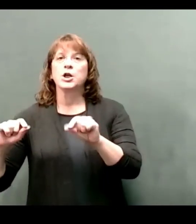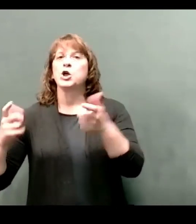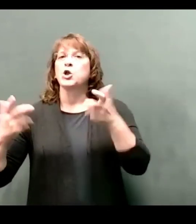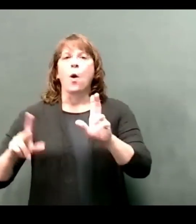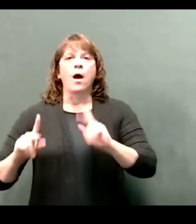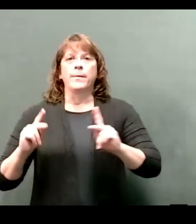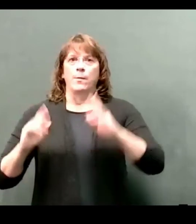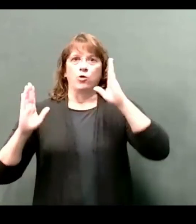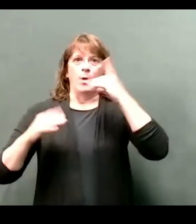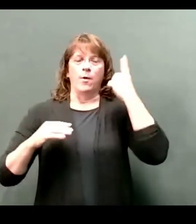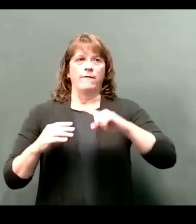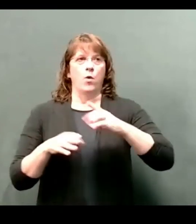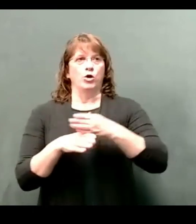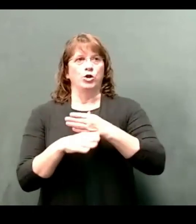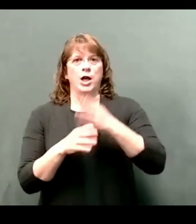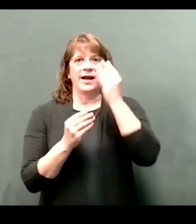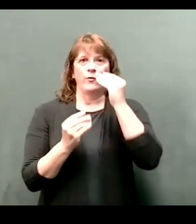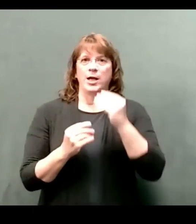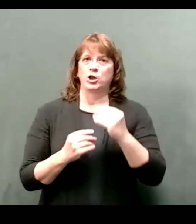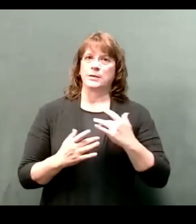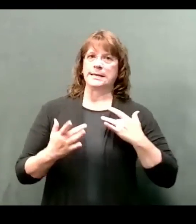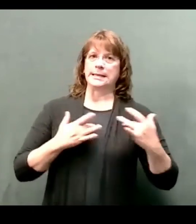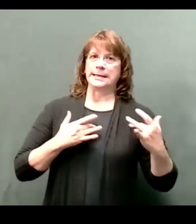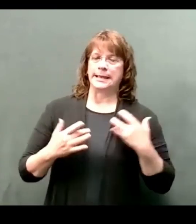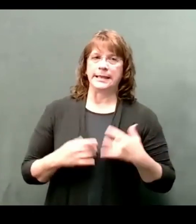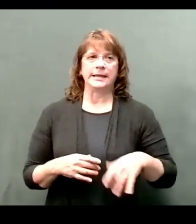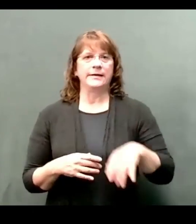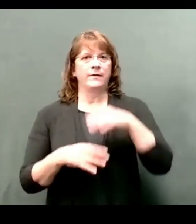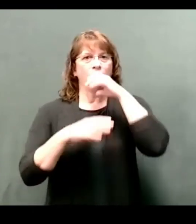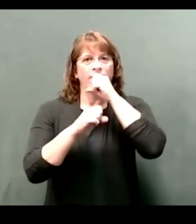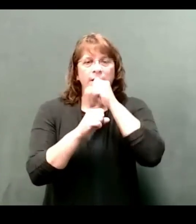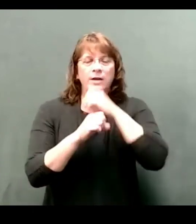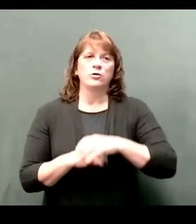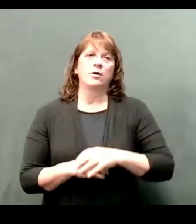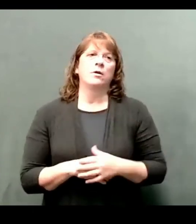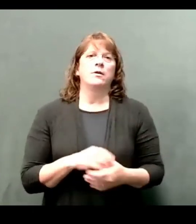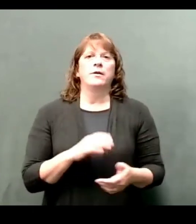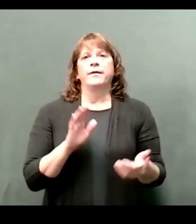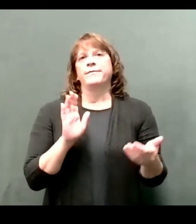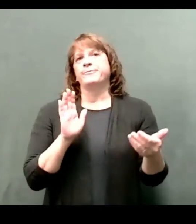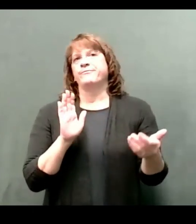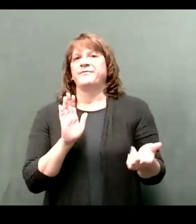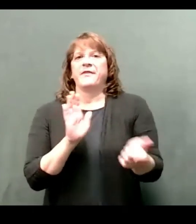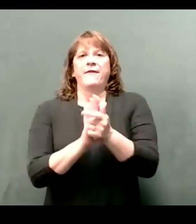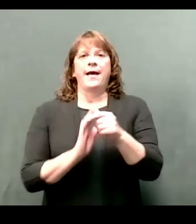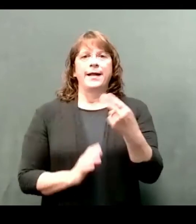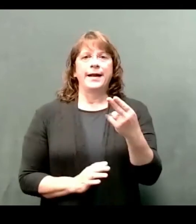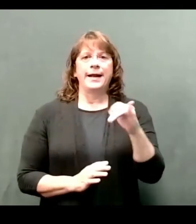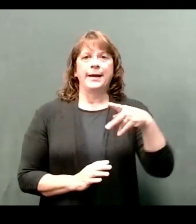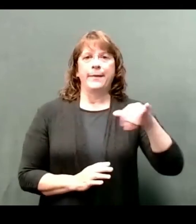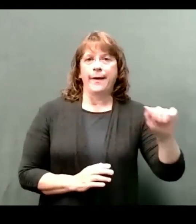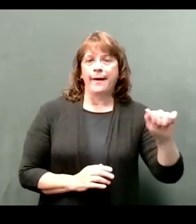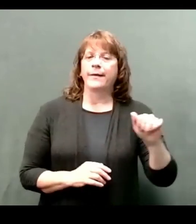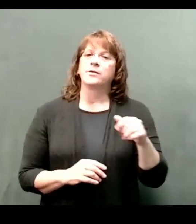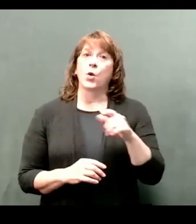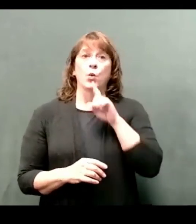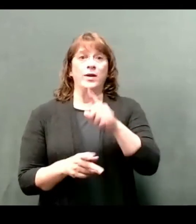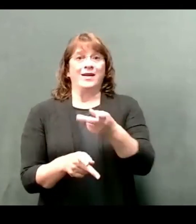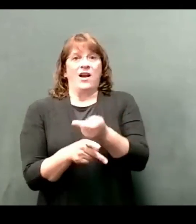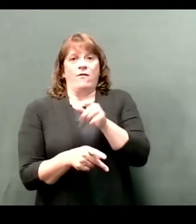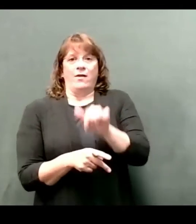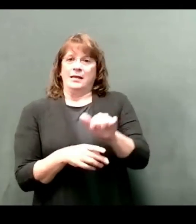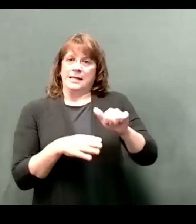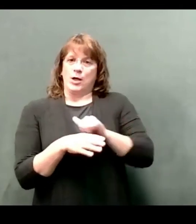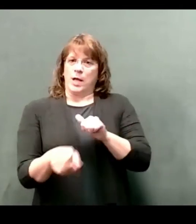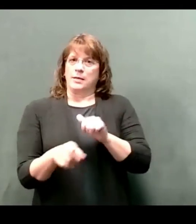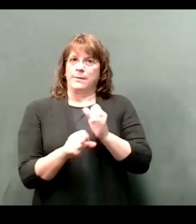sharing information that's sensitive, confidential, that would violate HIPAA, any of those things, right? So please be super careful with this exercise, that